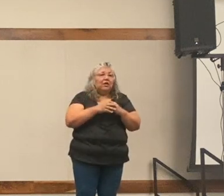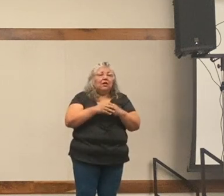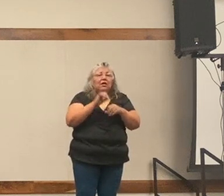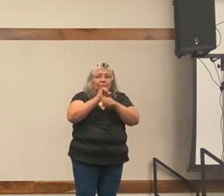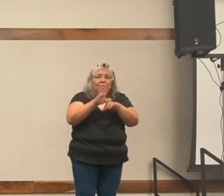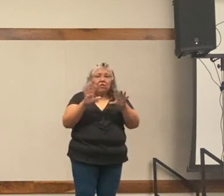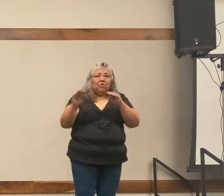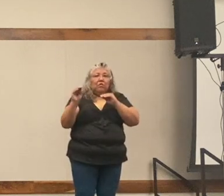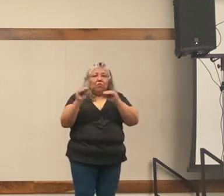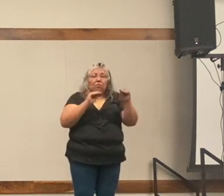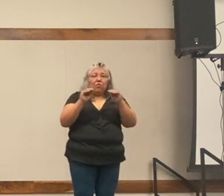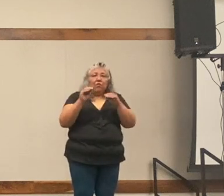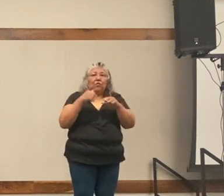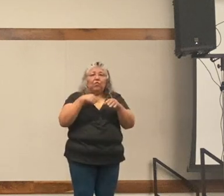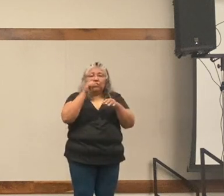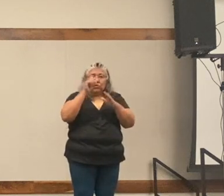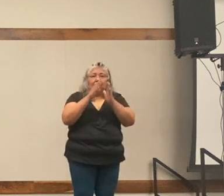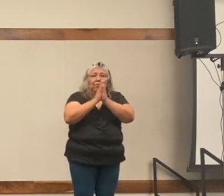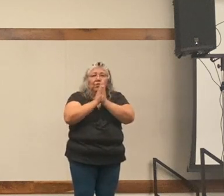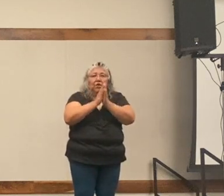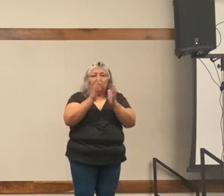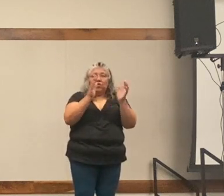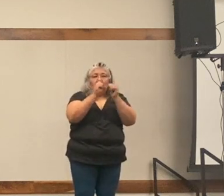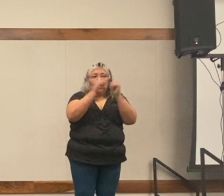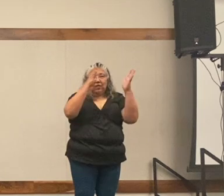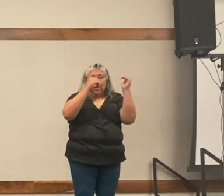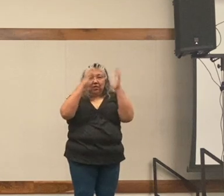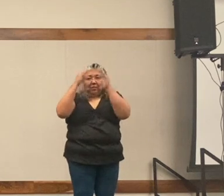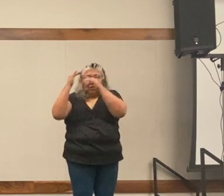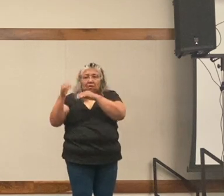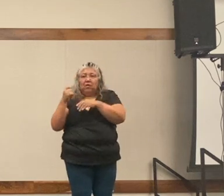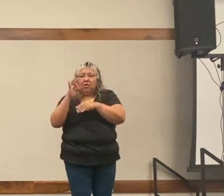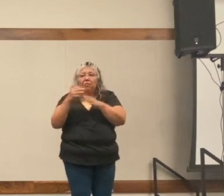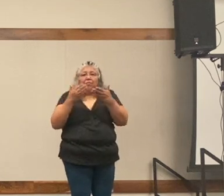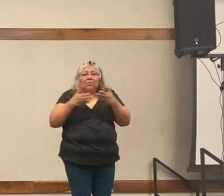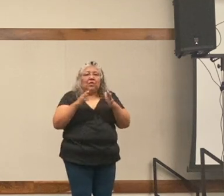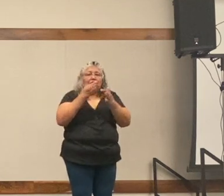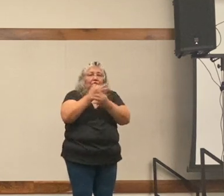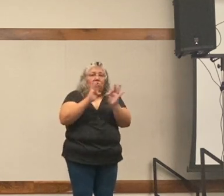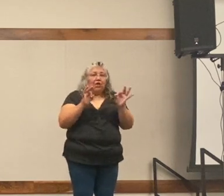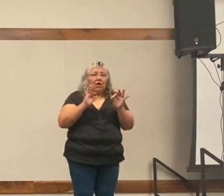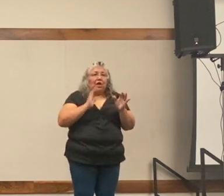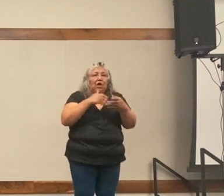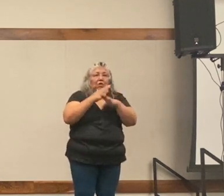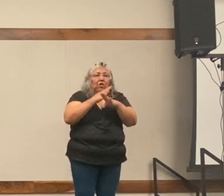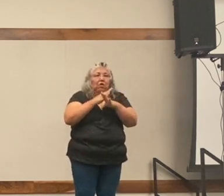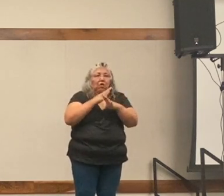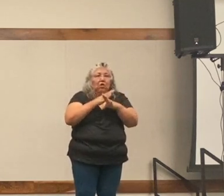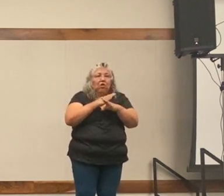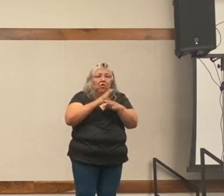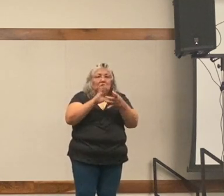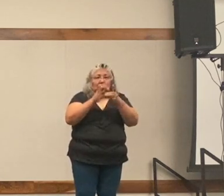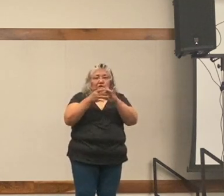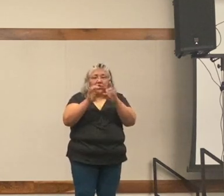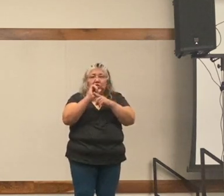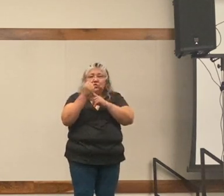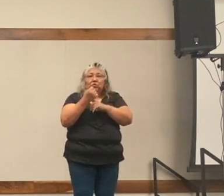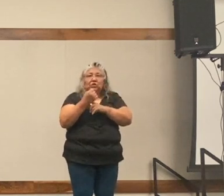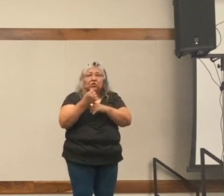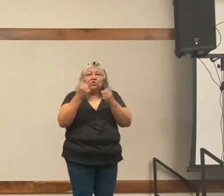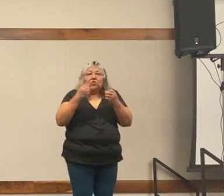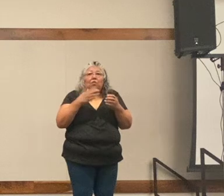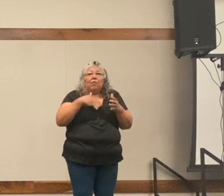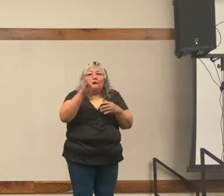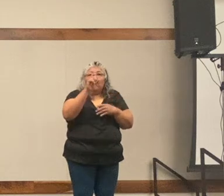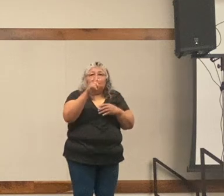are moving, and we should be praying with expectations of being set free from our guarded, chained up situations. So